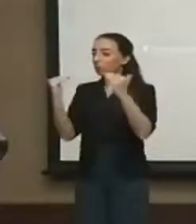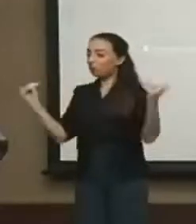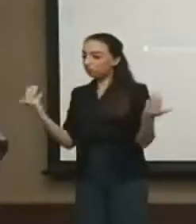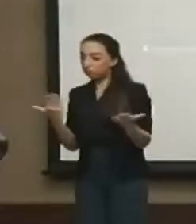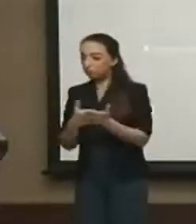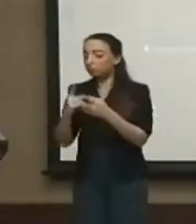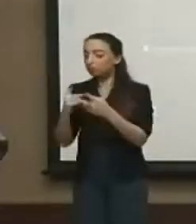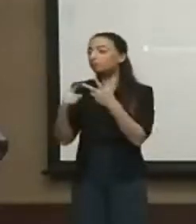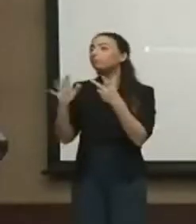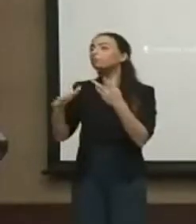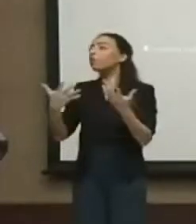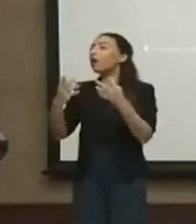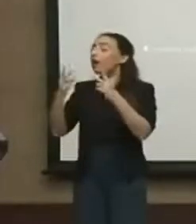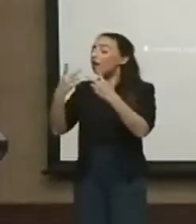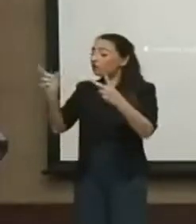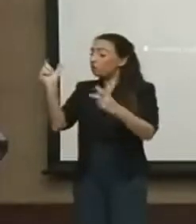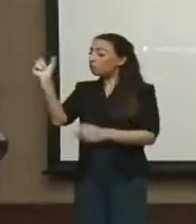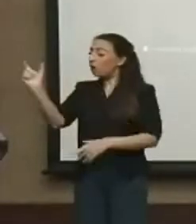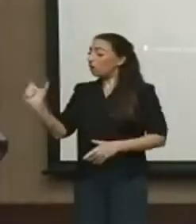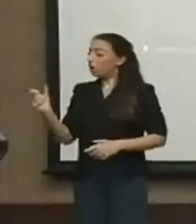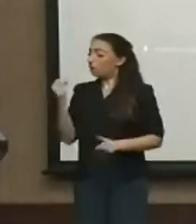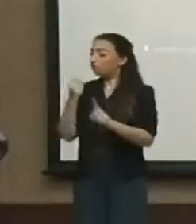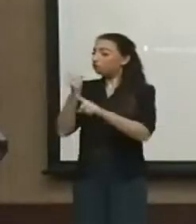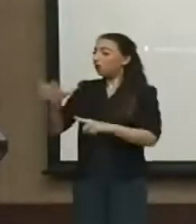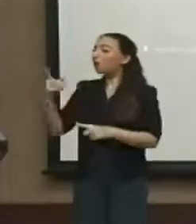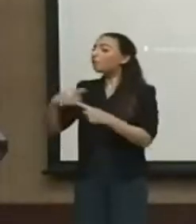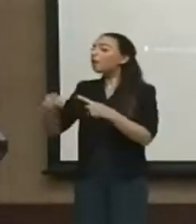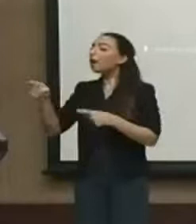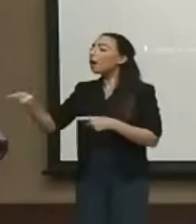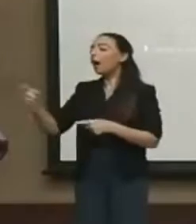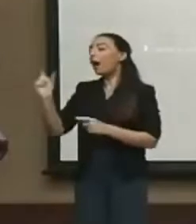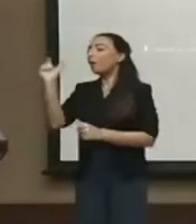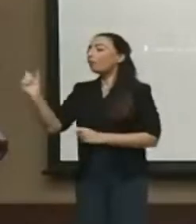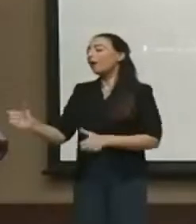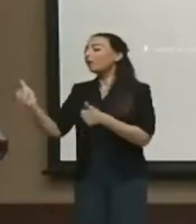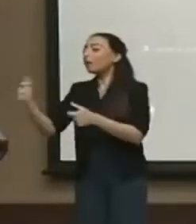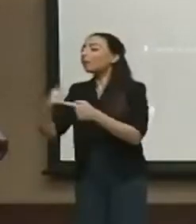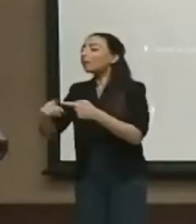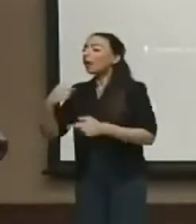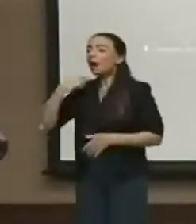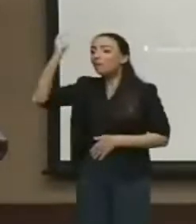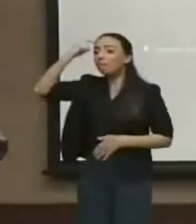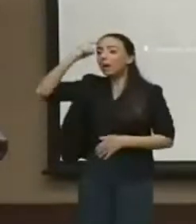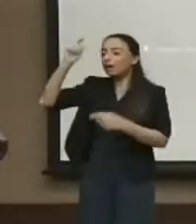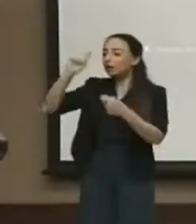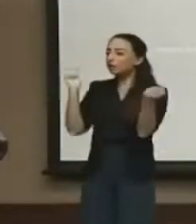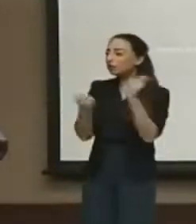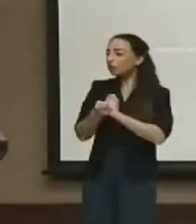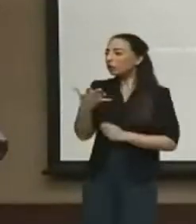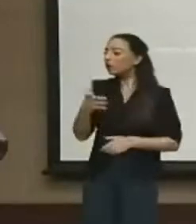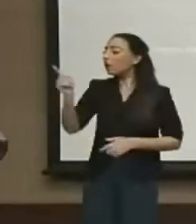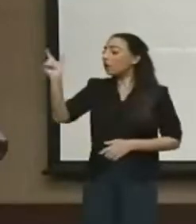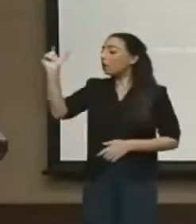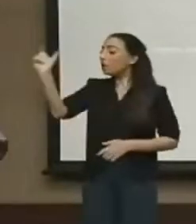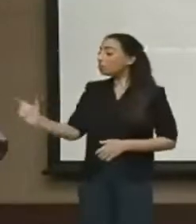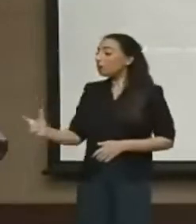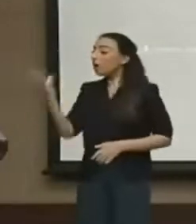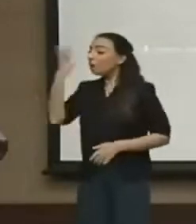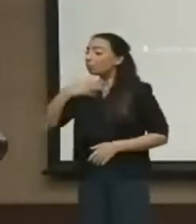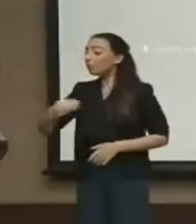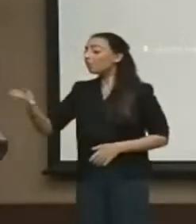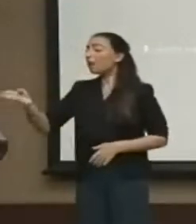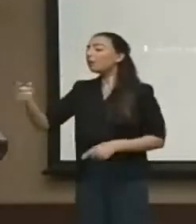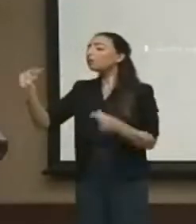equality, but if the changing of the mindset doesn't happen, all these beautiful